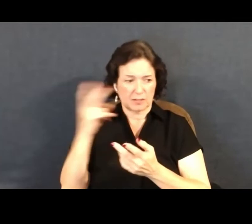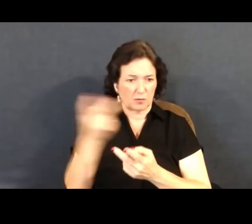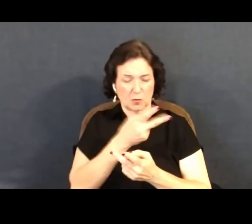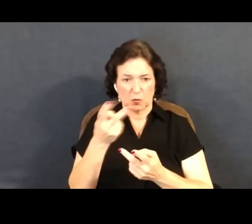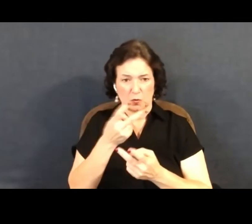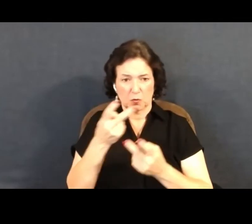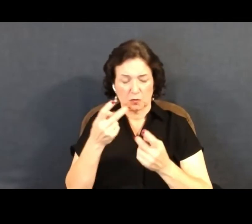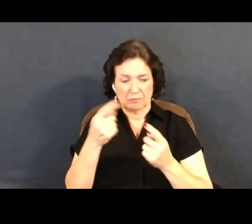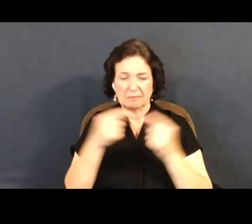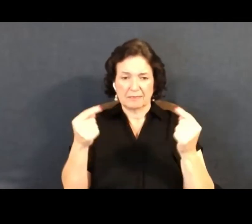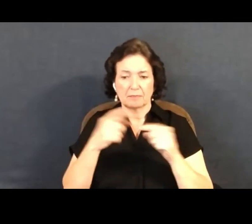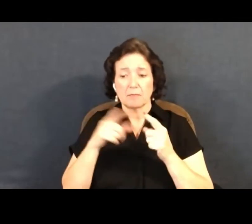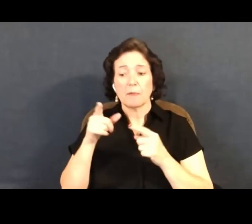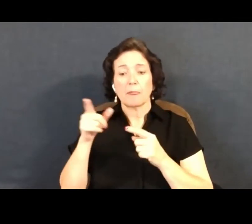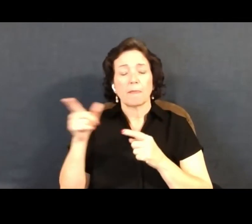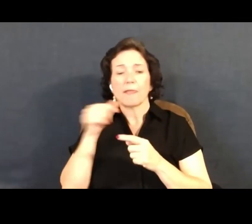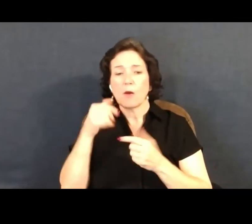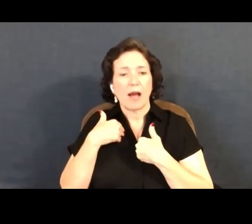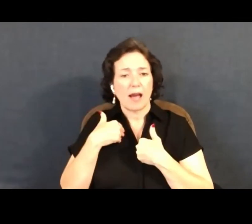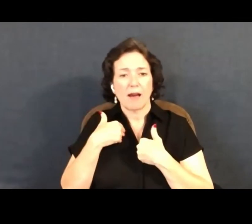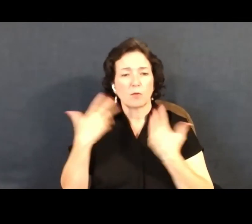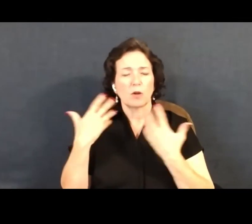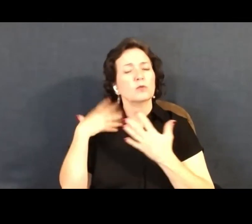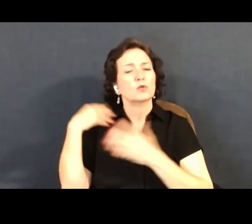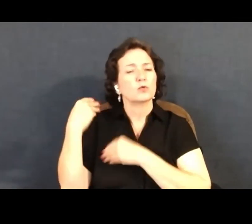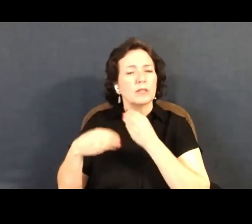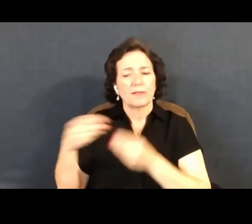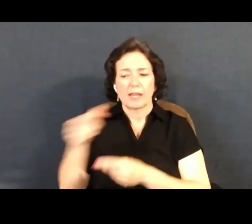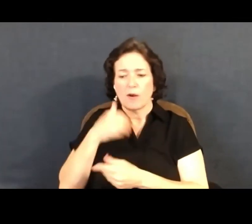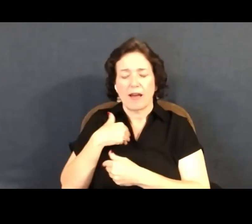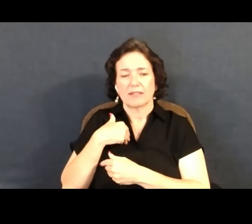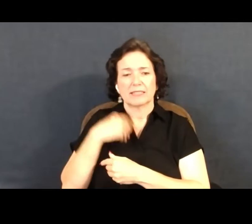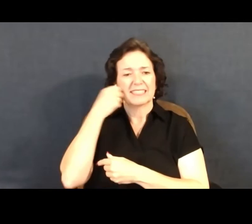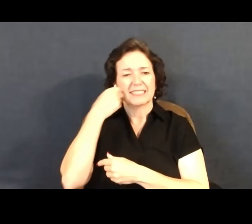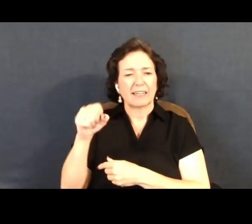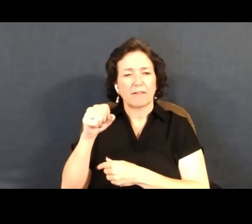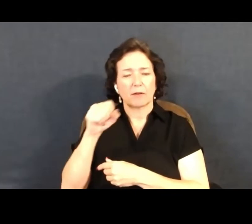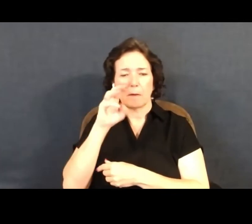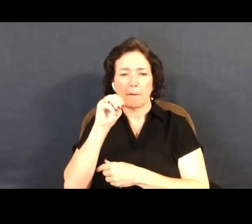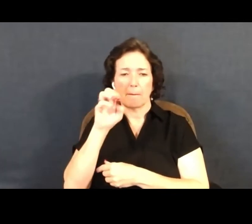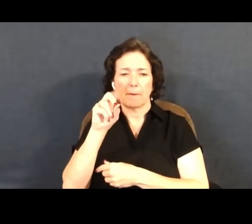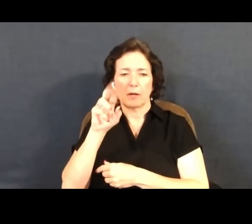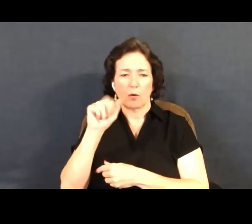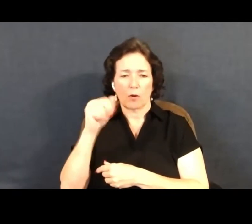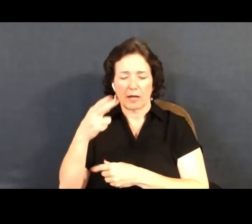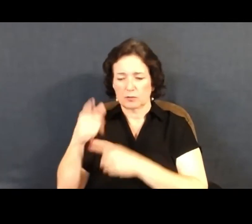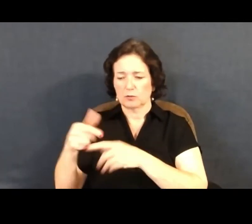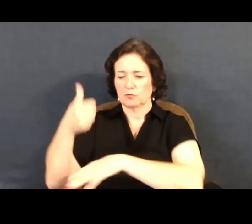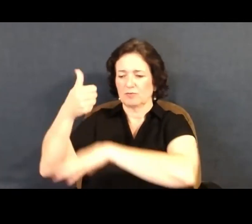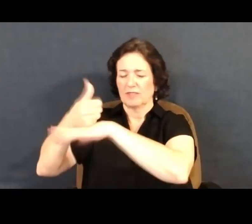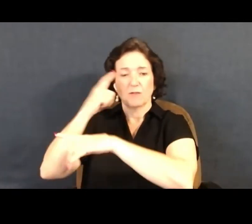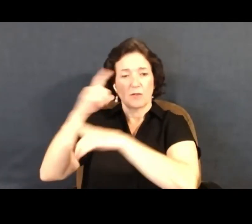thing they don't have, which is traditional. They don't have a silver menorah to sit at the head of the wedding